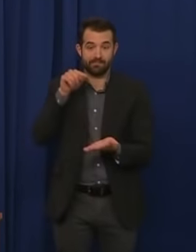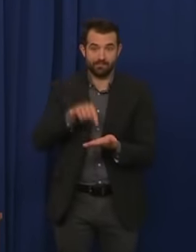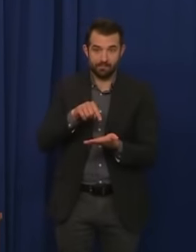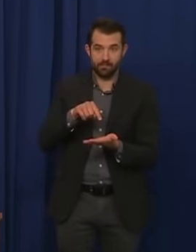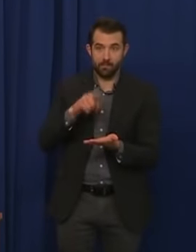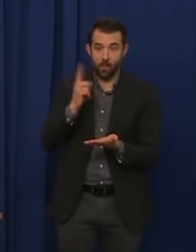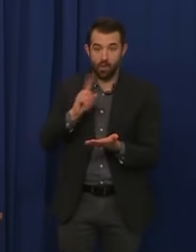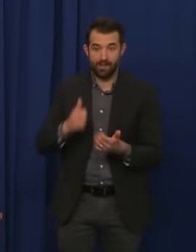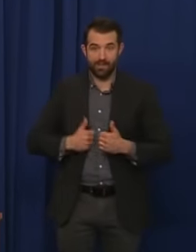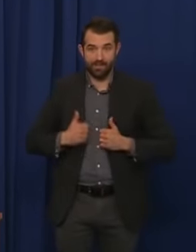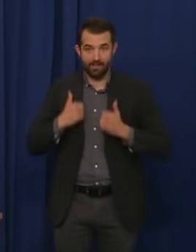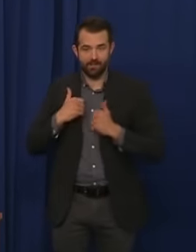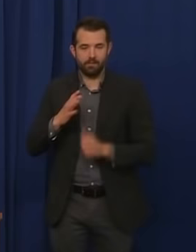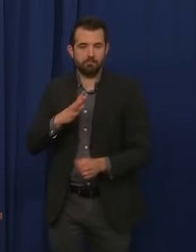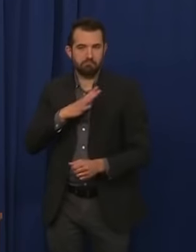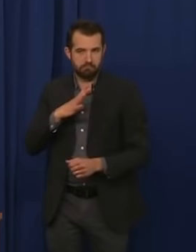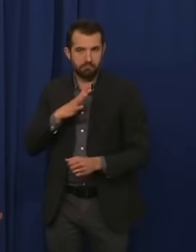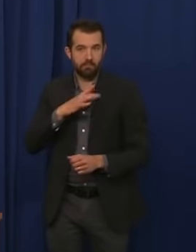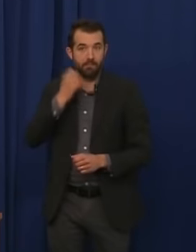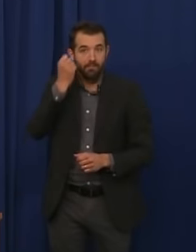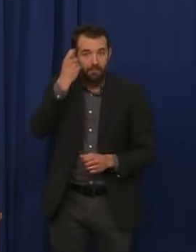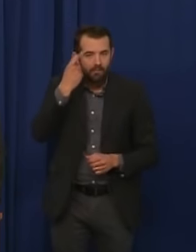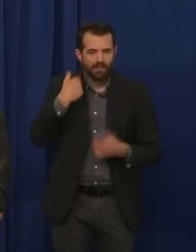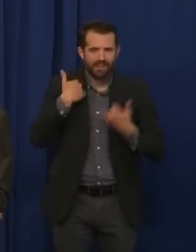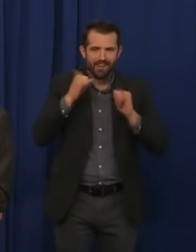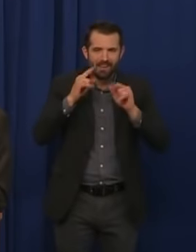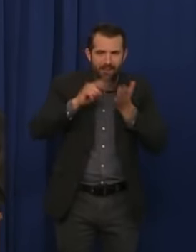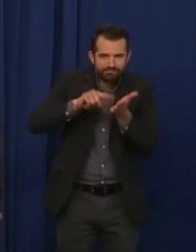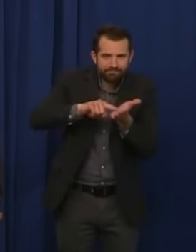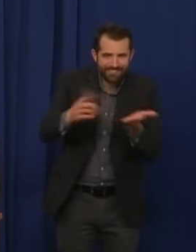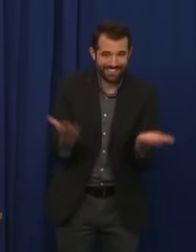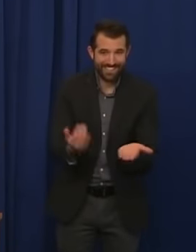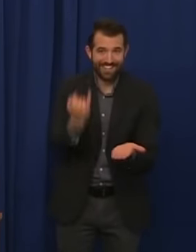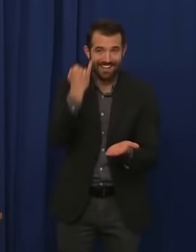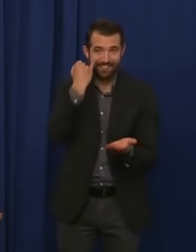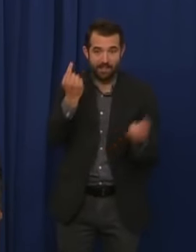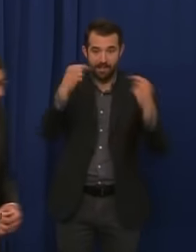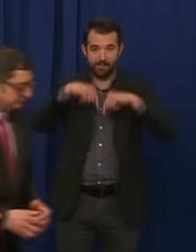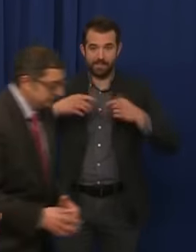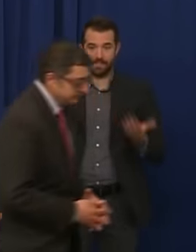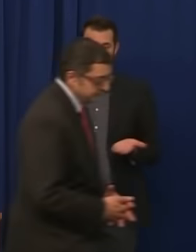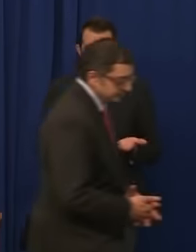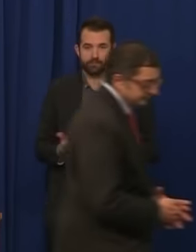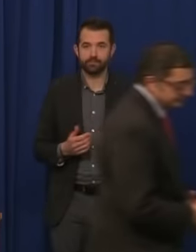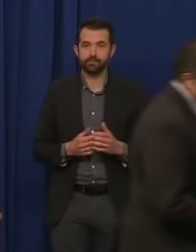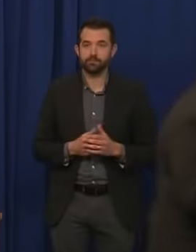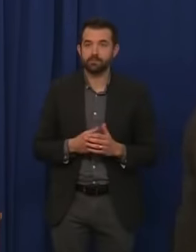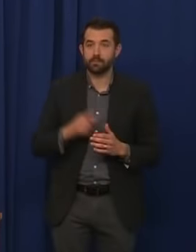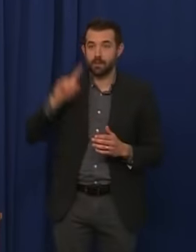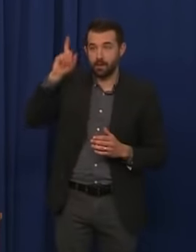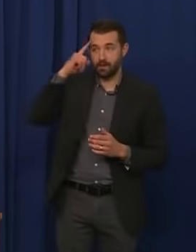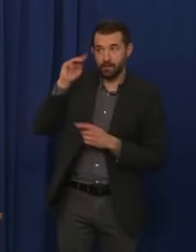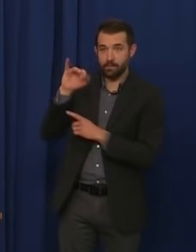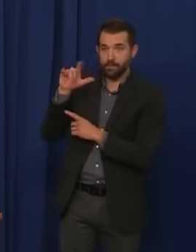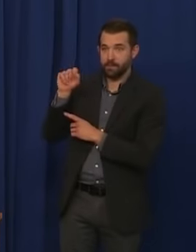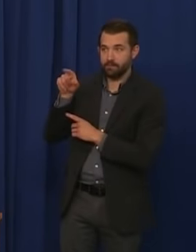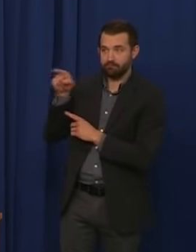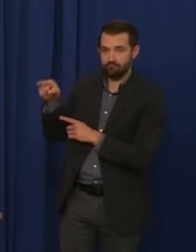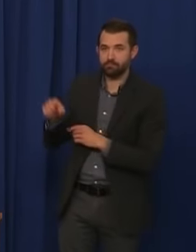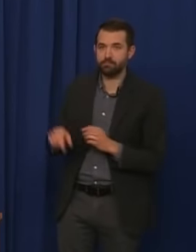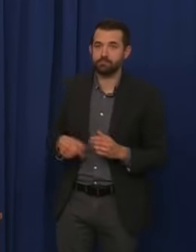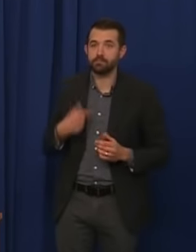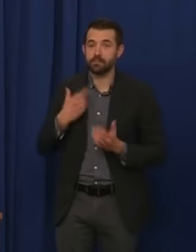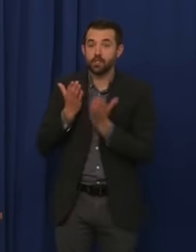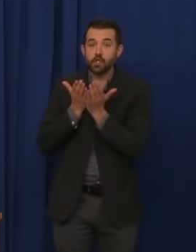about, report, and investigate outbreaks. Yeah, and as for cruise ships, last I knew that the federal order was